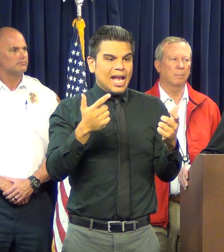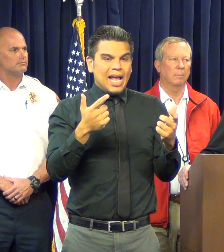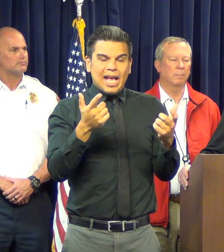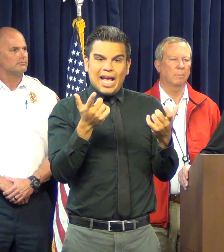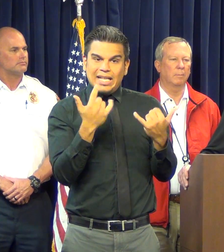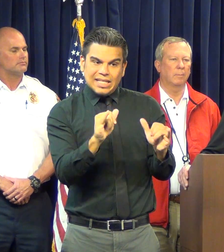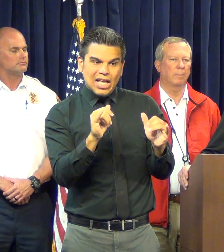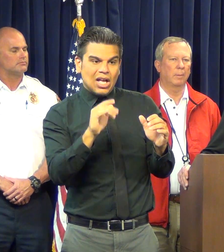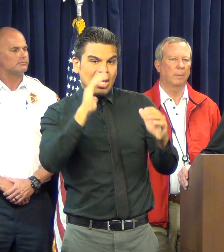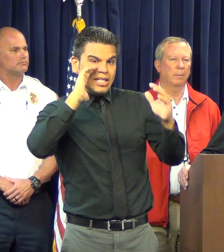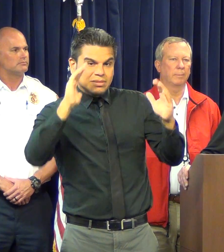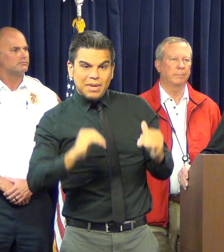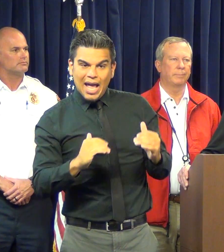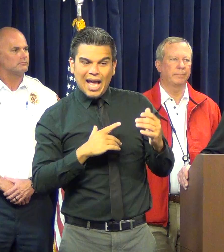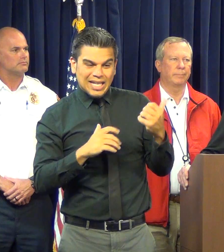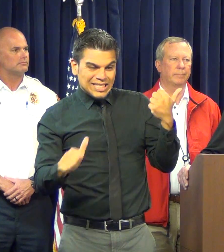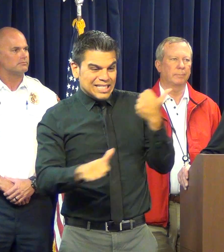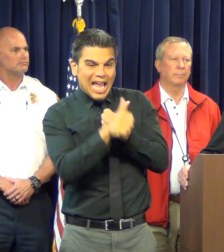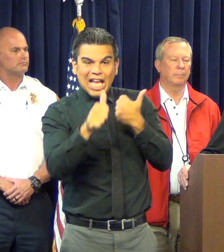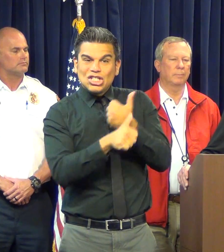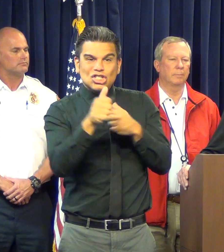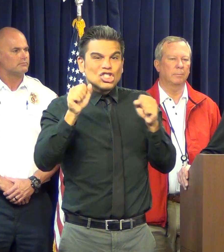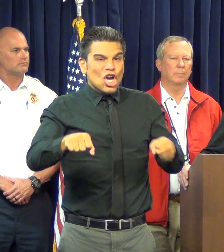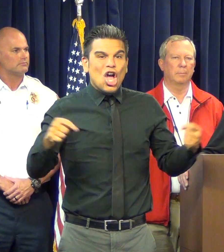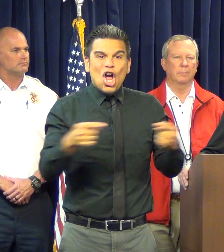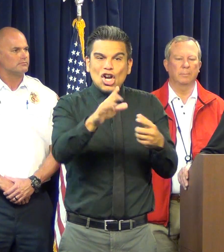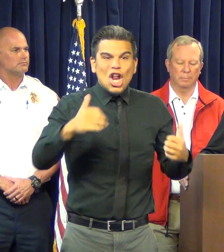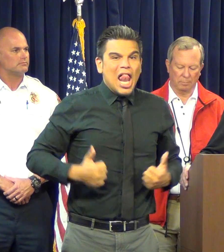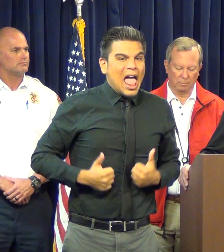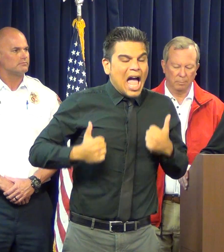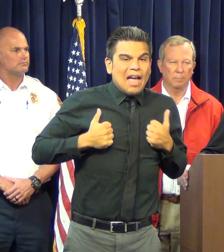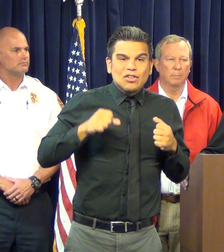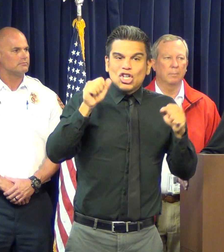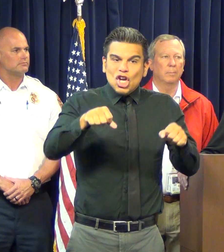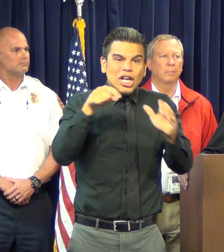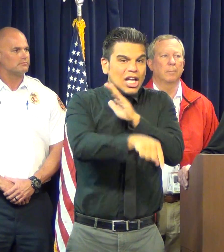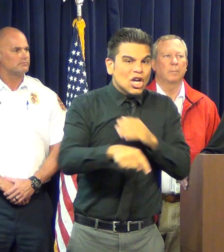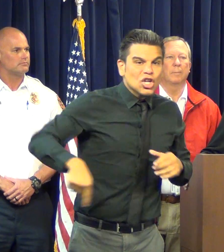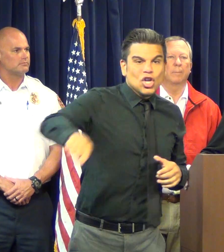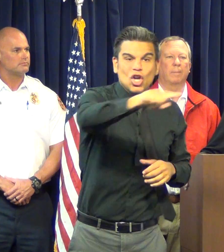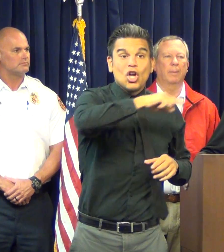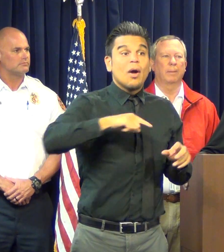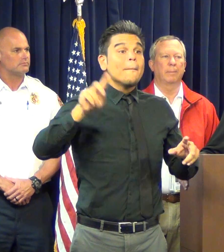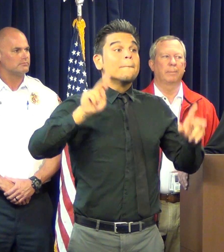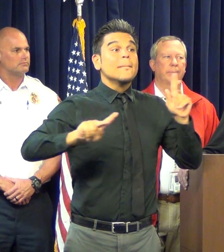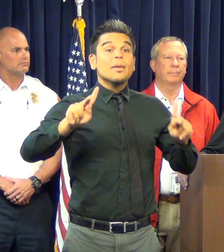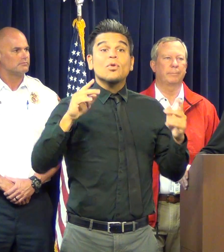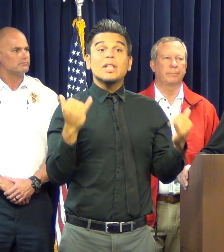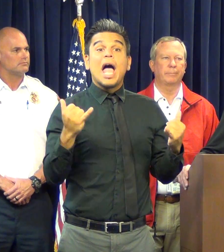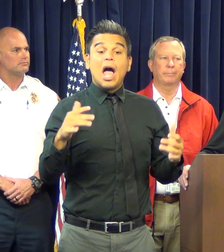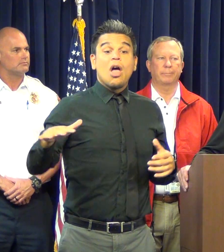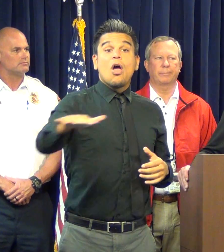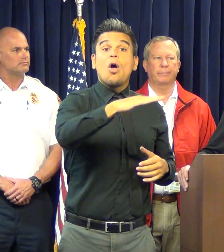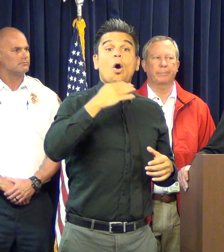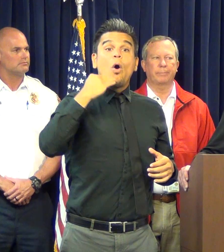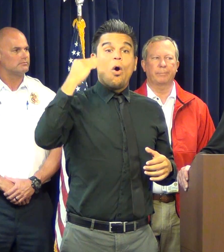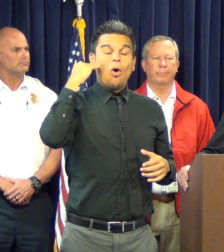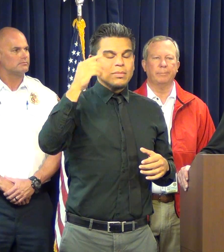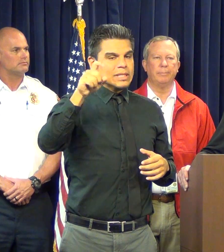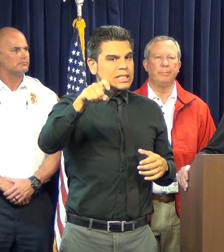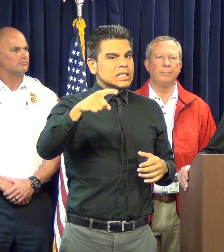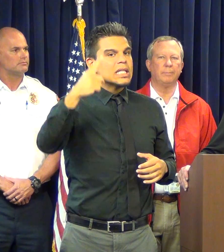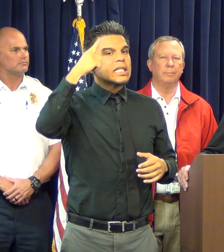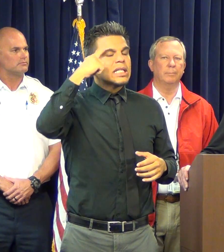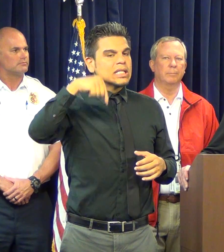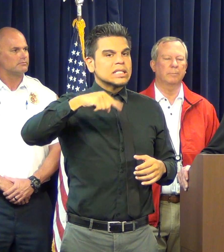change there. People that are now in their homes need to take this seriously. We have 18